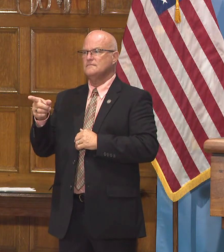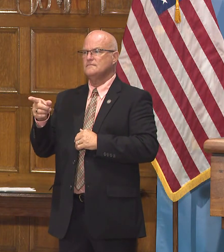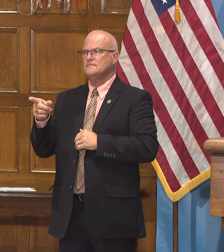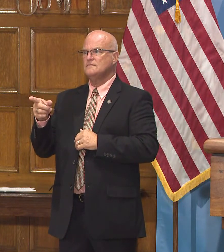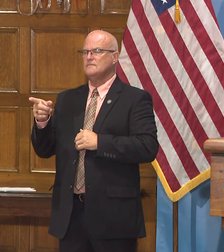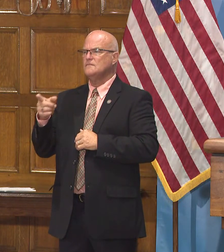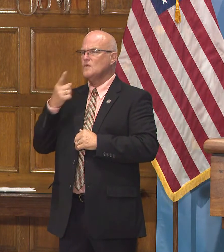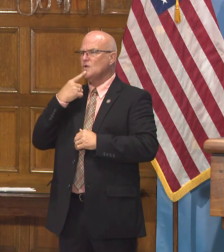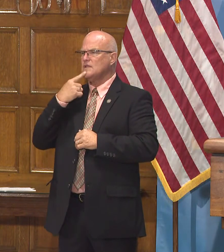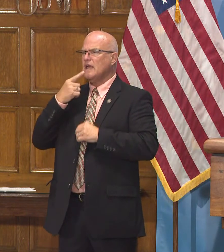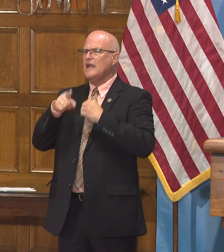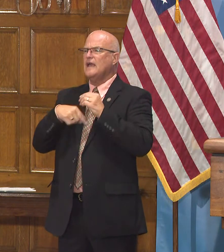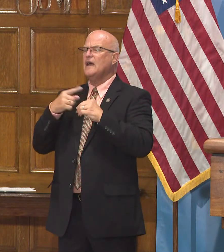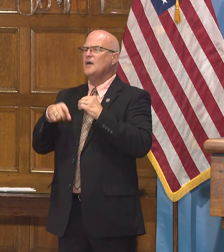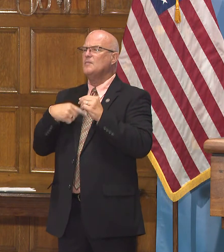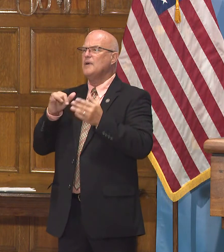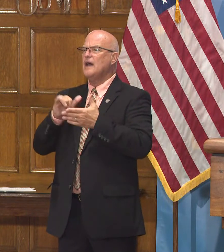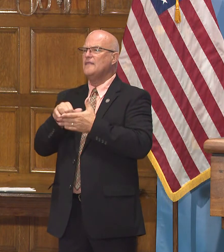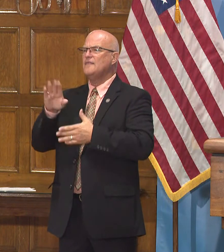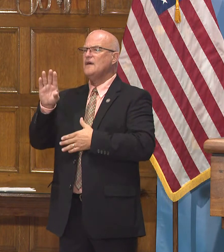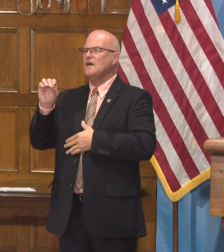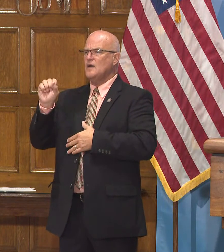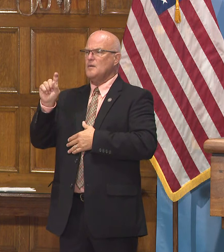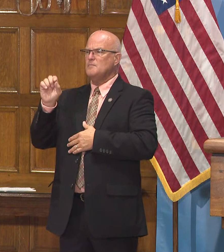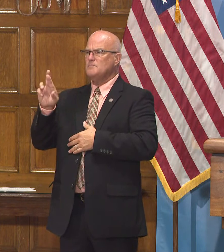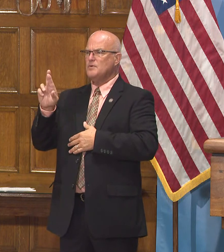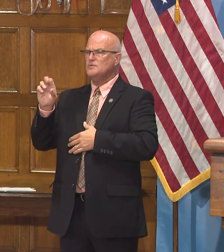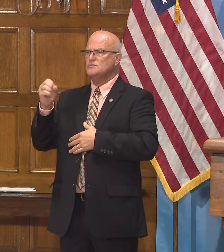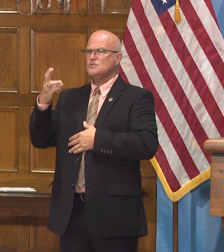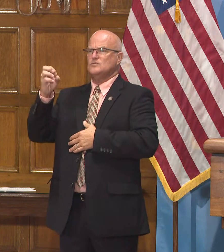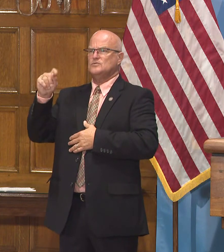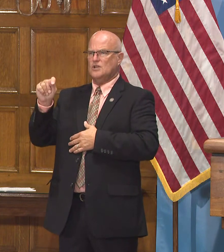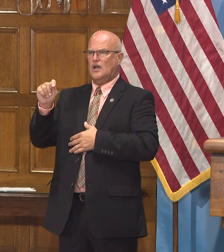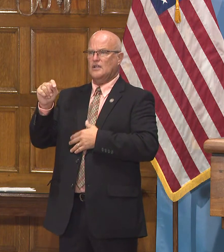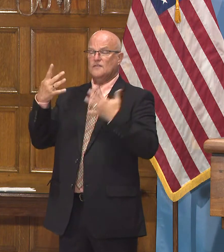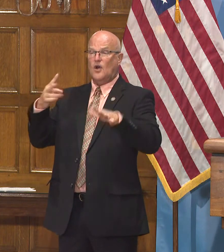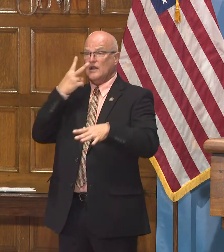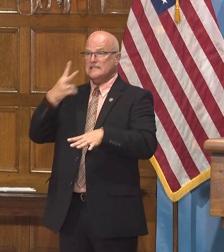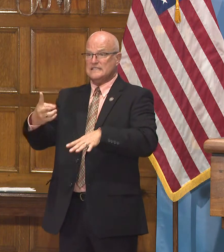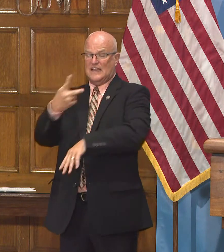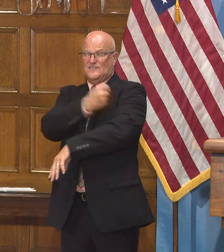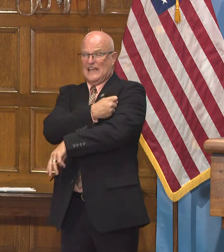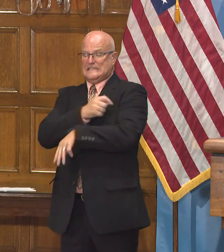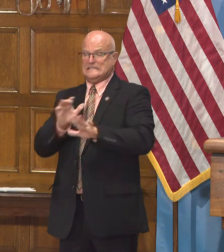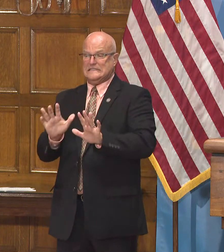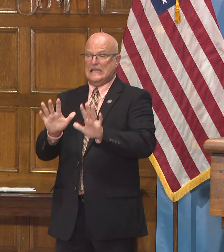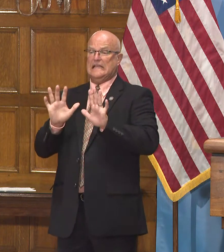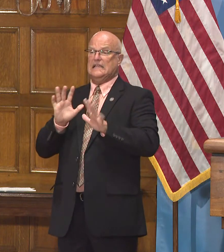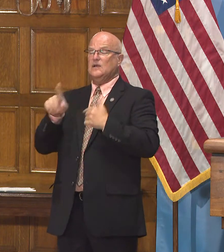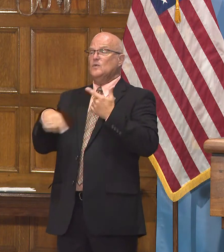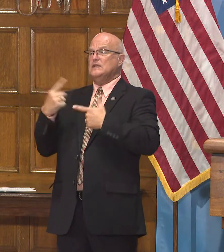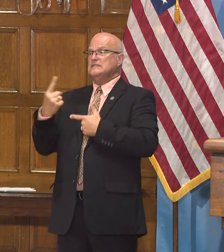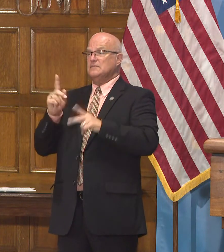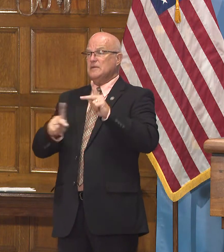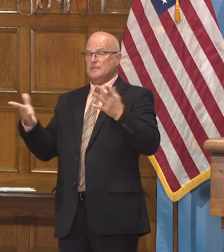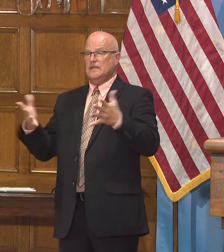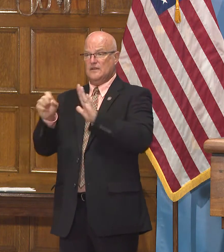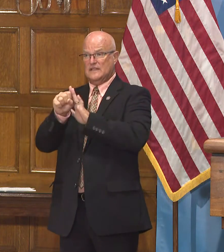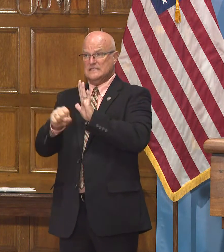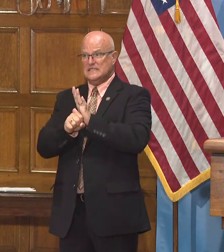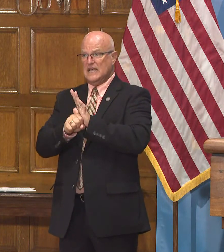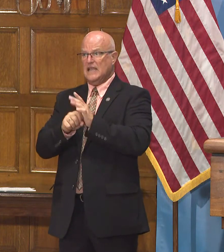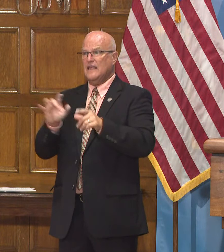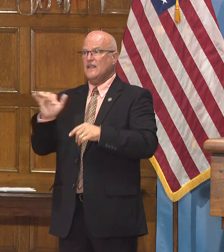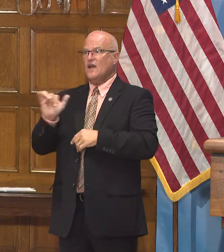What do you say about the booster shot coming out, especially since you already see vaccine hesitancy when it comes to some people here in the state? And